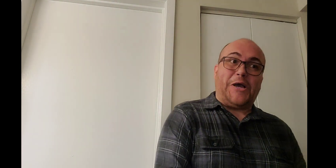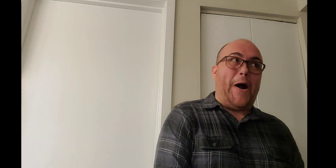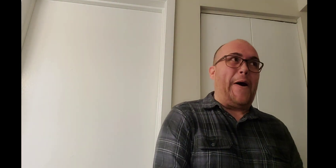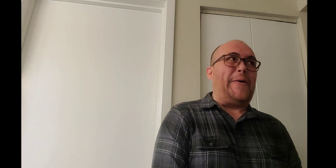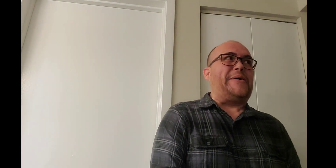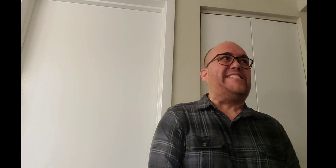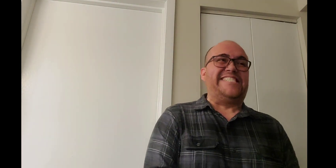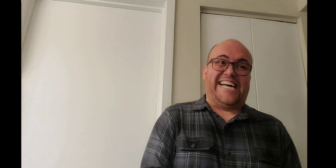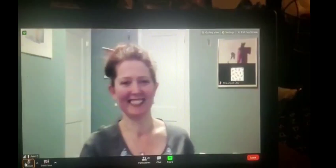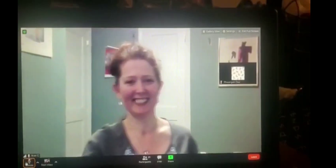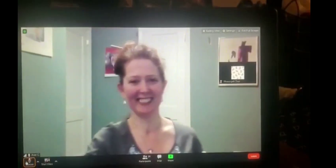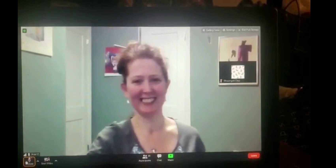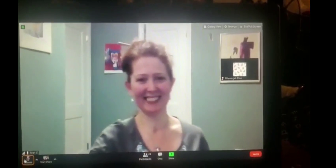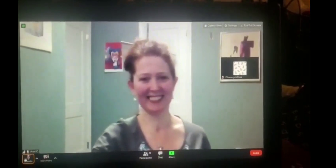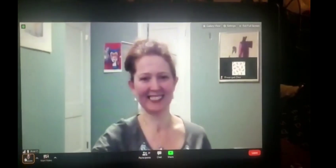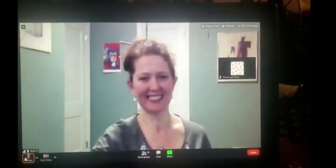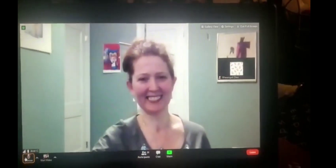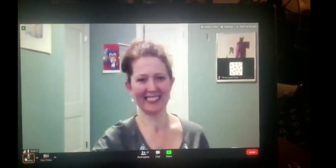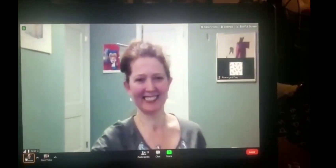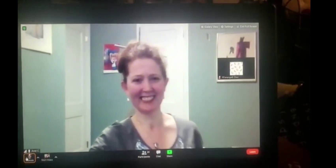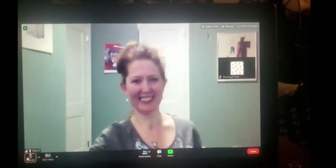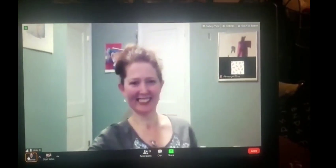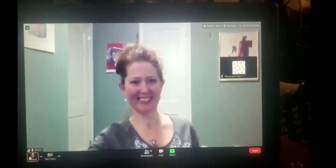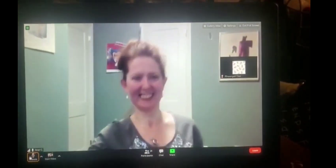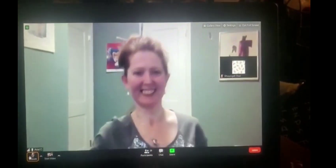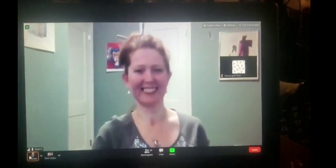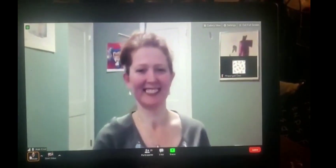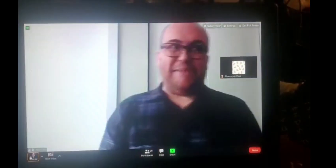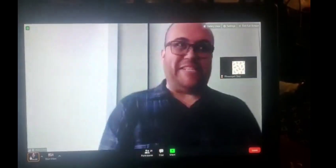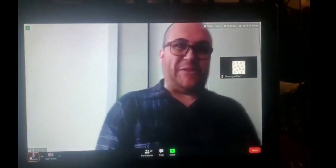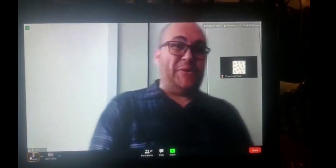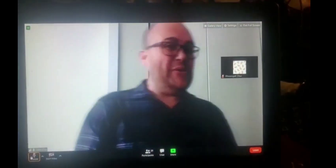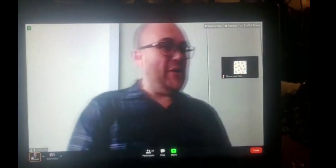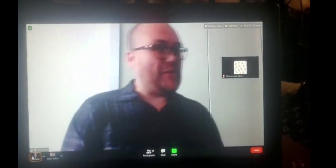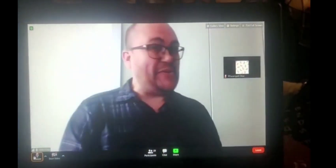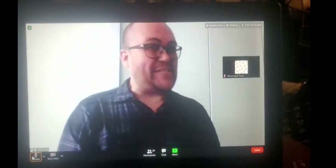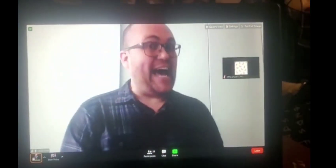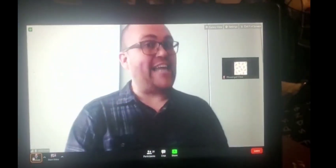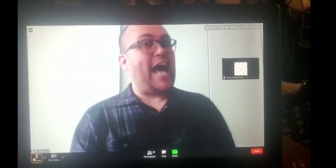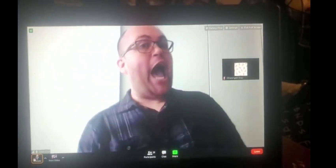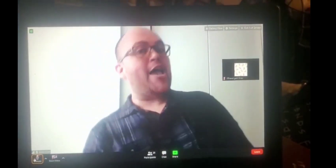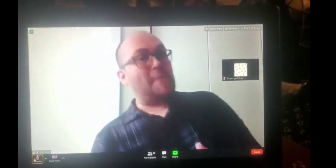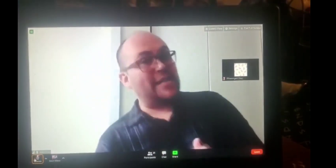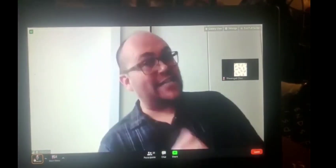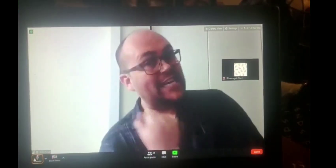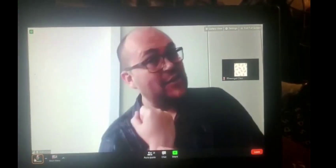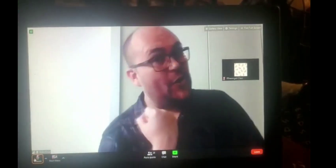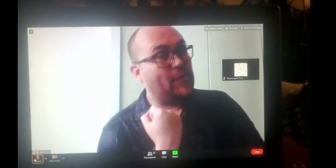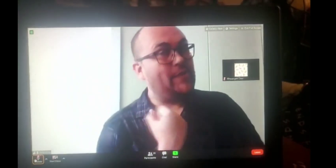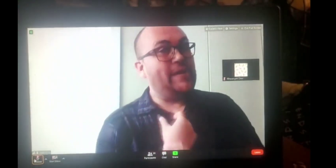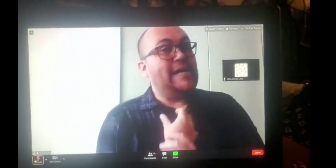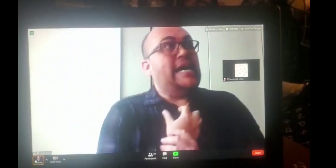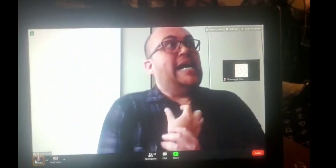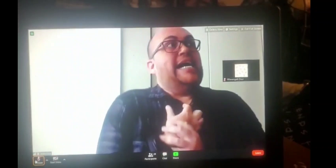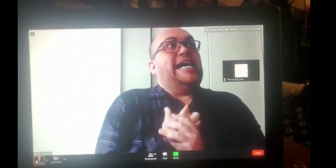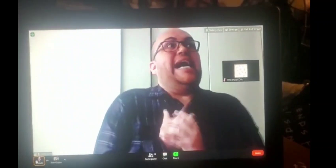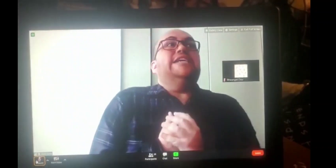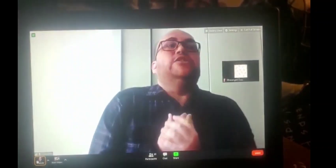show the comedy show my name is julio cruz and i am a latino i